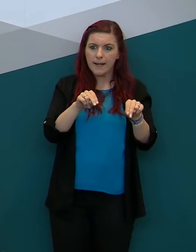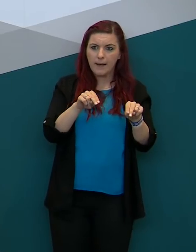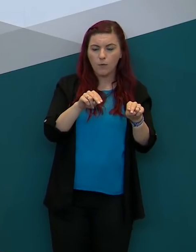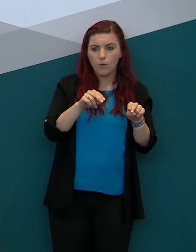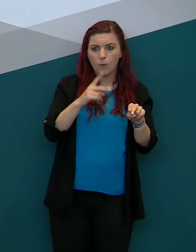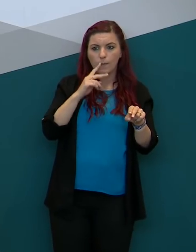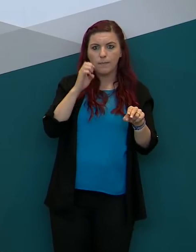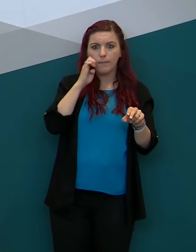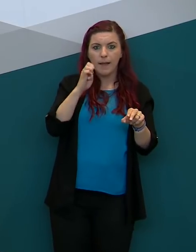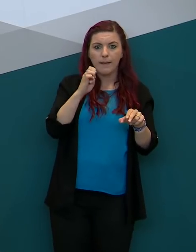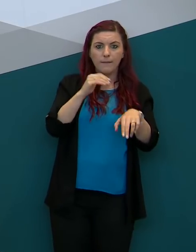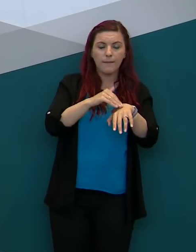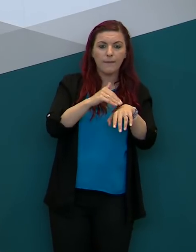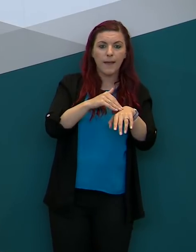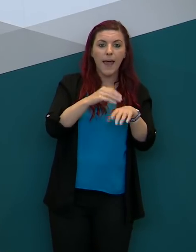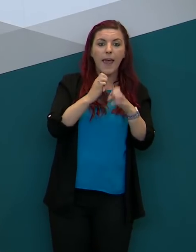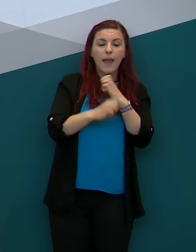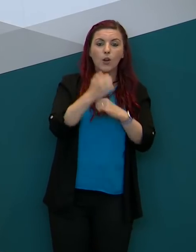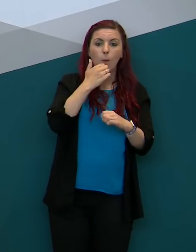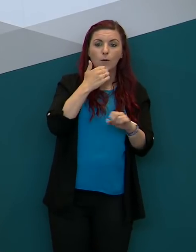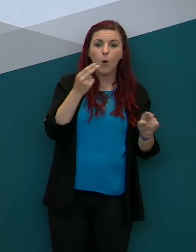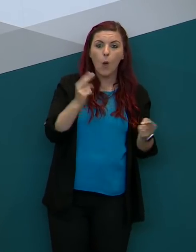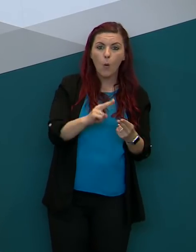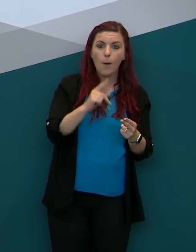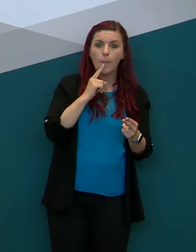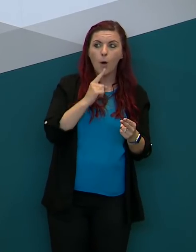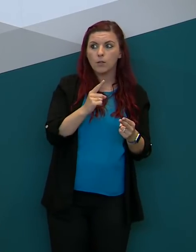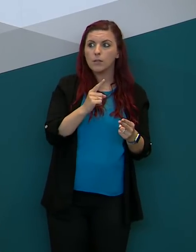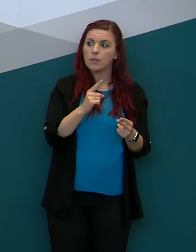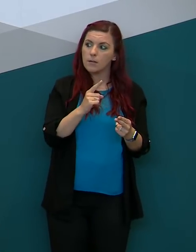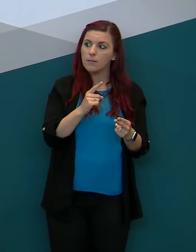lower and the illness figures are much lower. But notwithstanding those